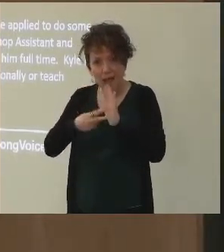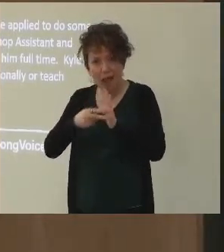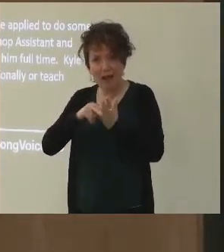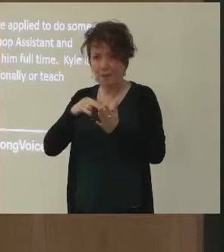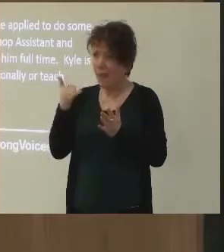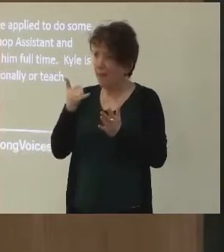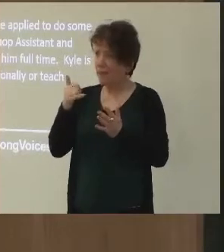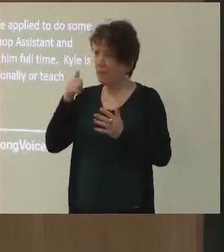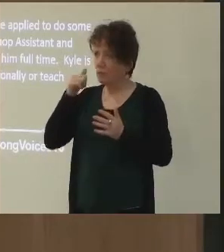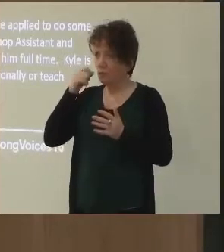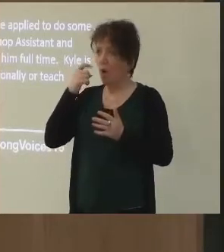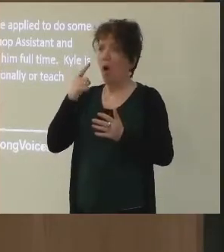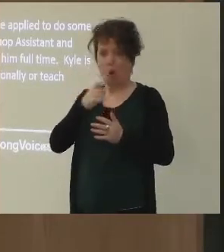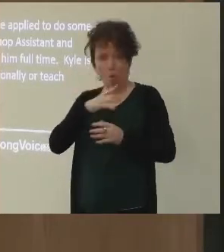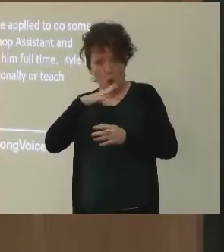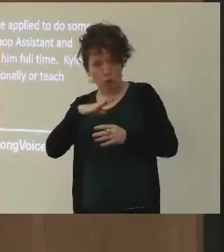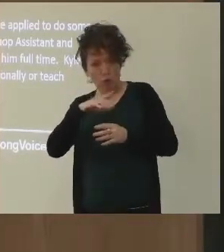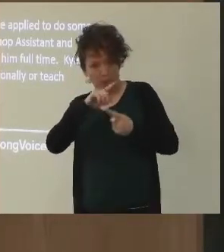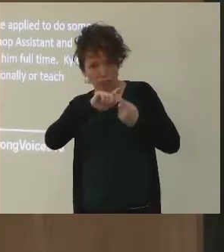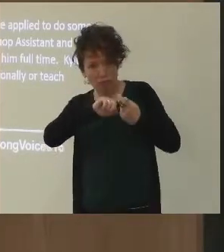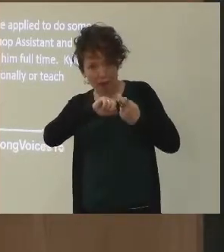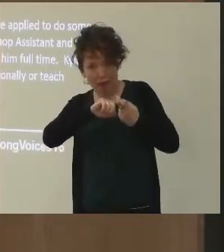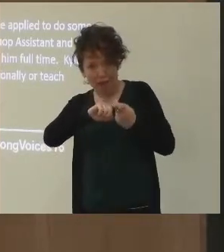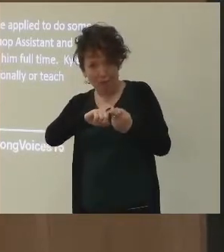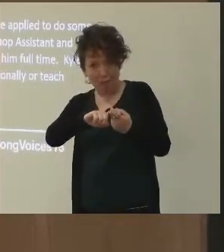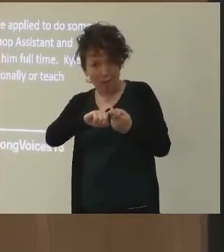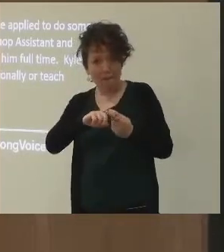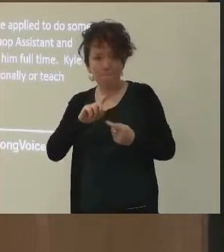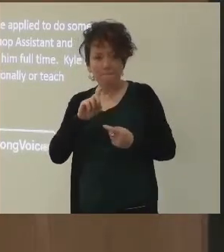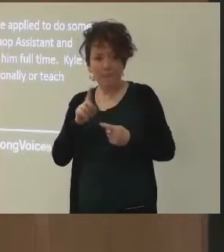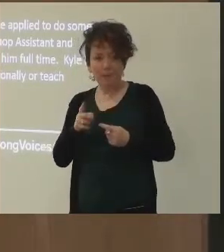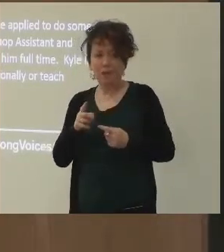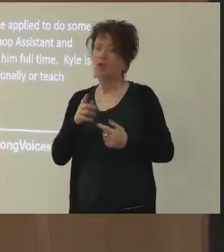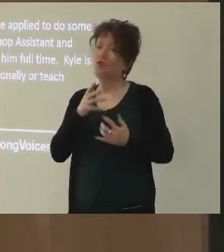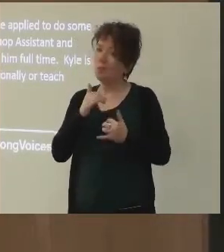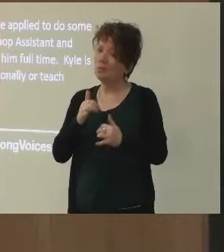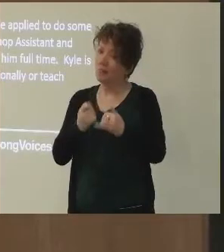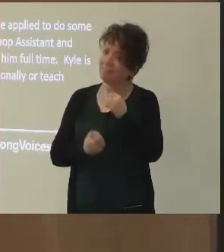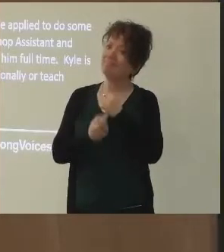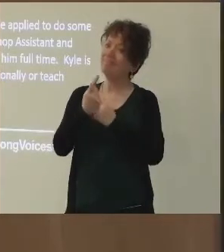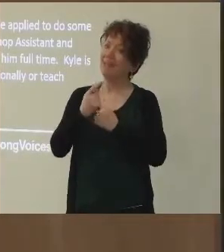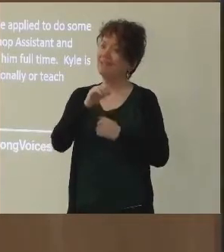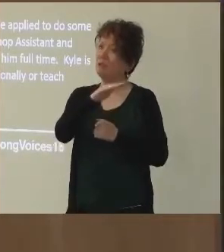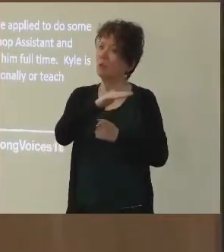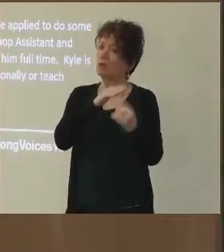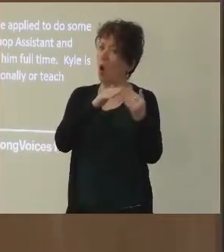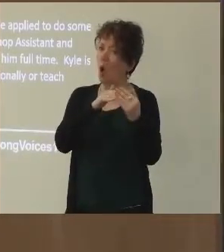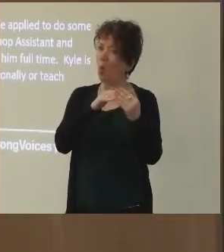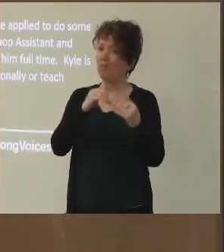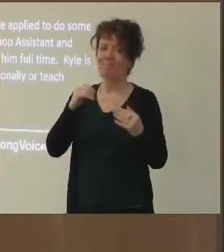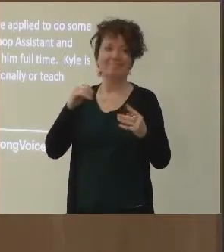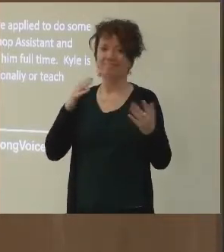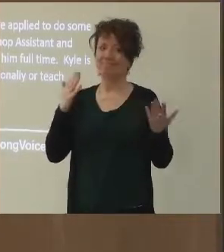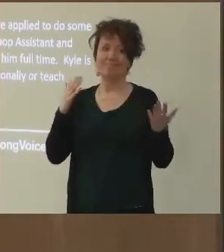some understanding that although he wants to be reliable, there are situations that arise quite quickly that he might struggle